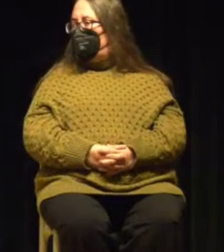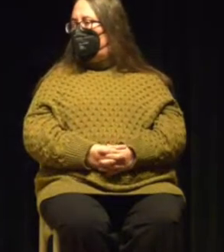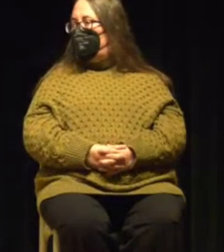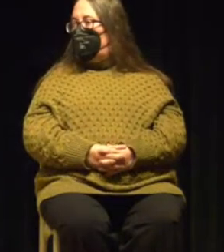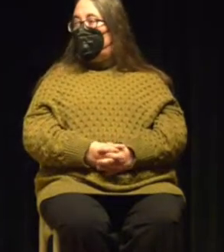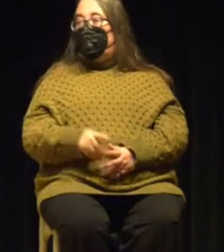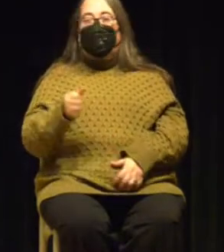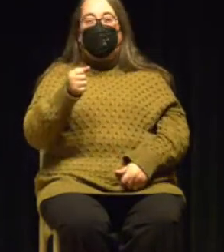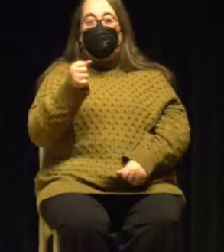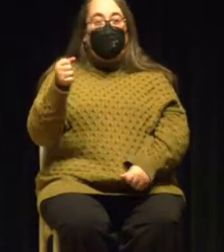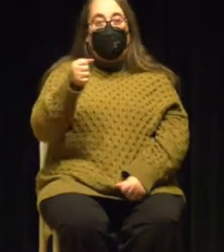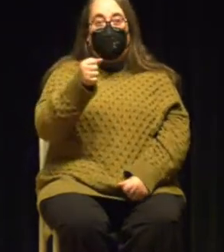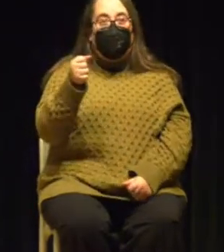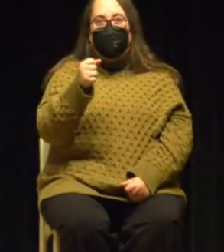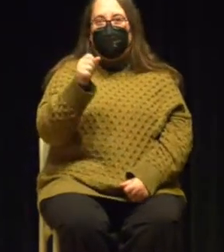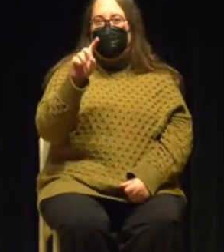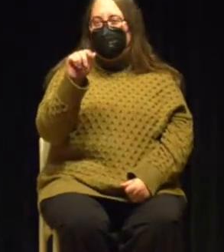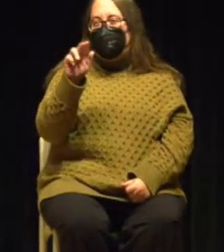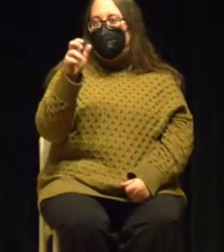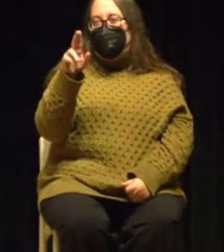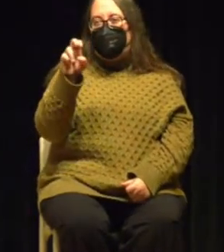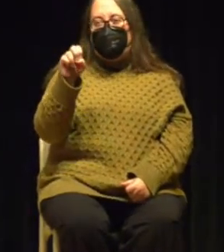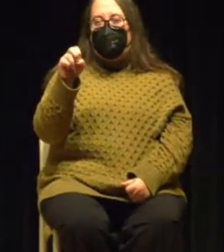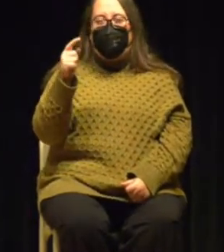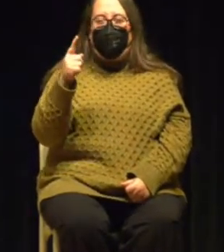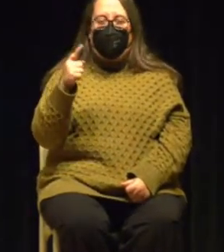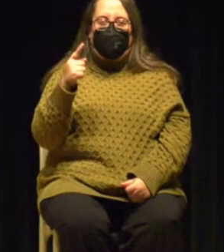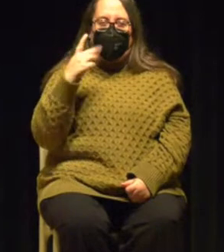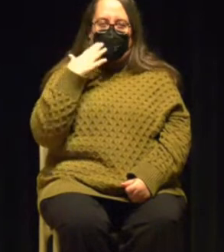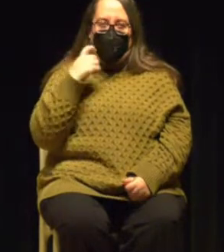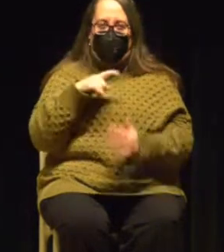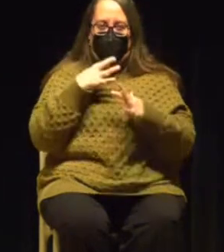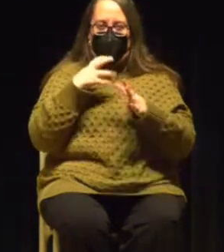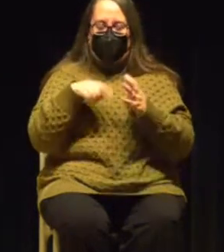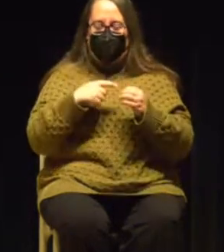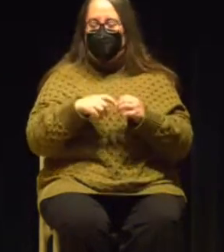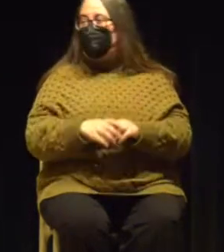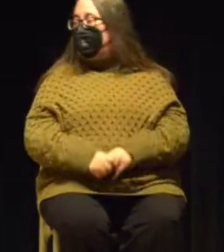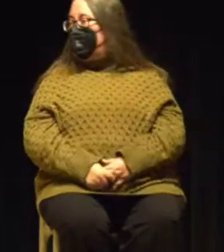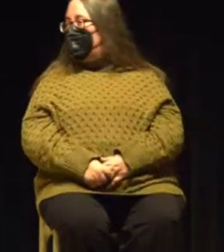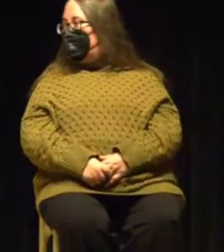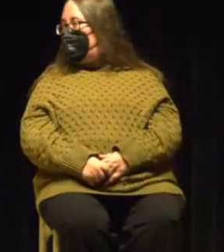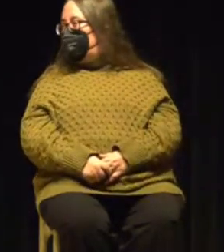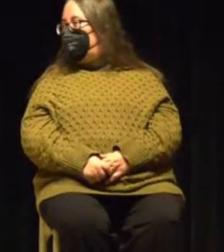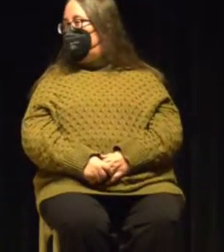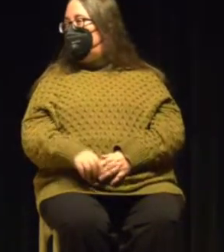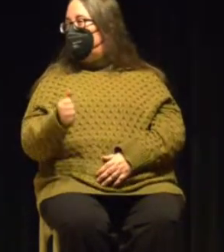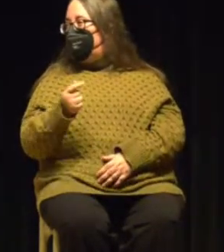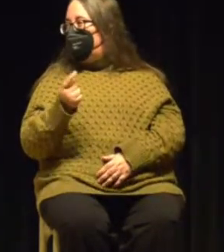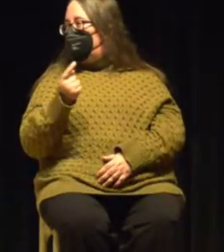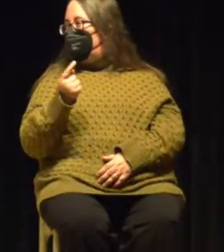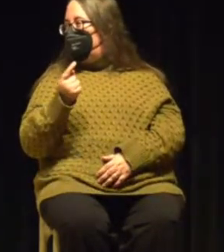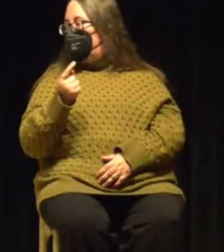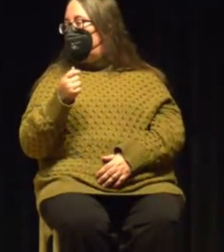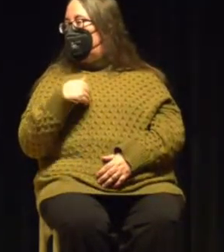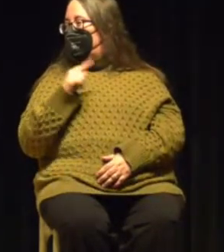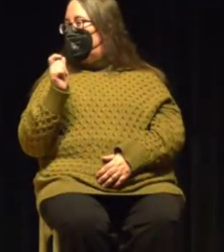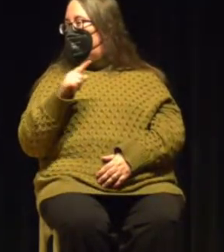is when I age myself. Half of you won't be old enough to know what I'm talking about. Or do you go? So if anyone in our audience has a question,